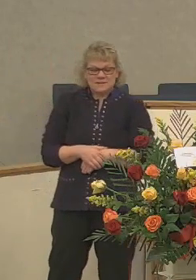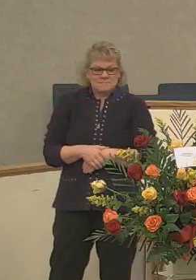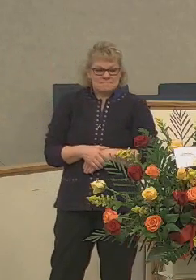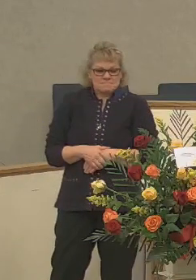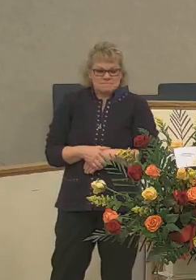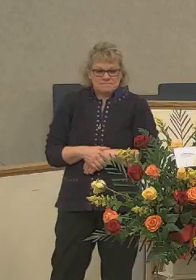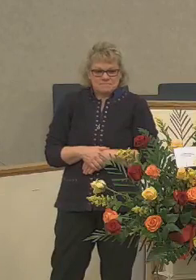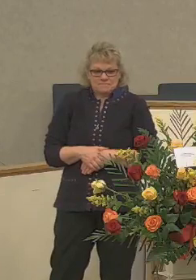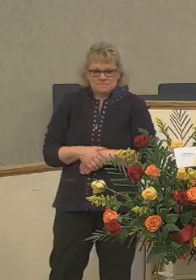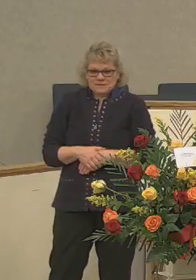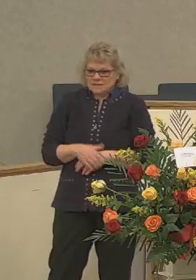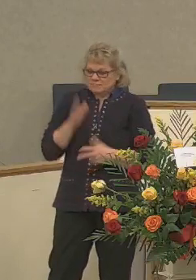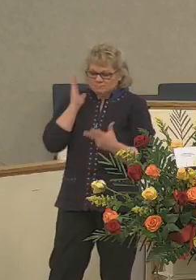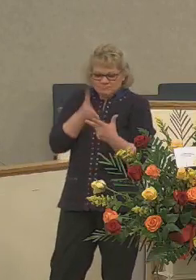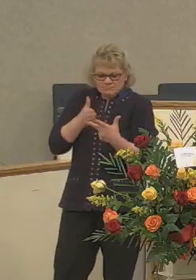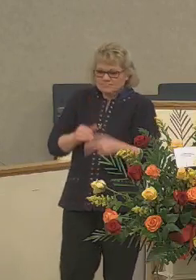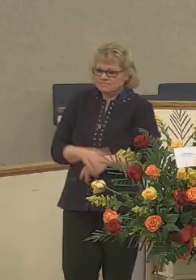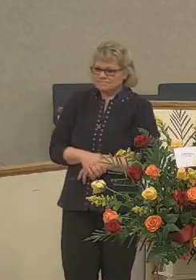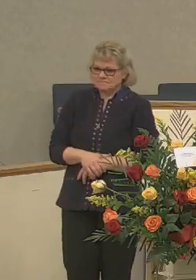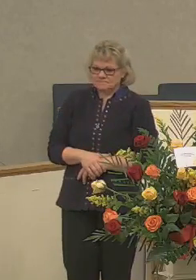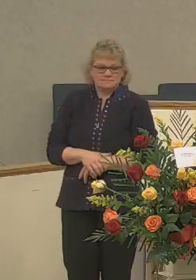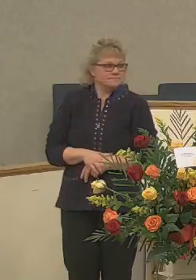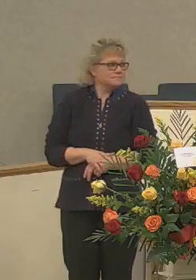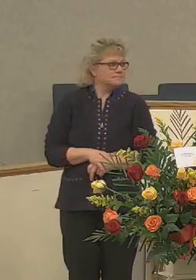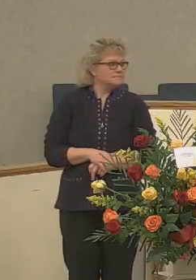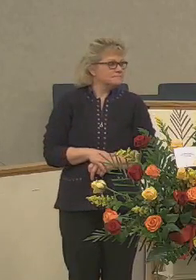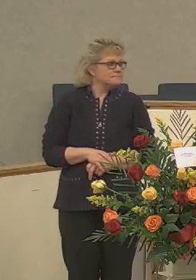So he never budged on that.